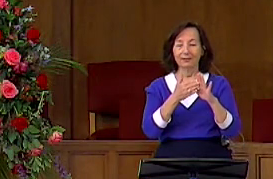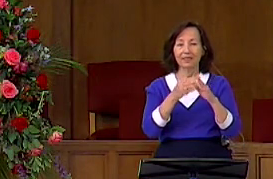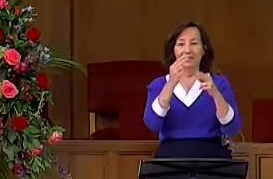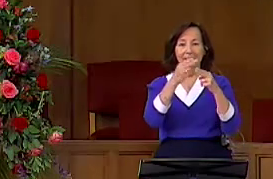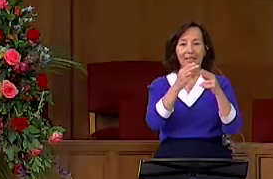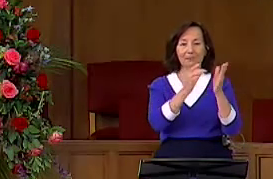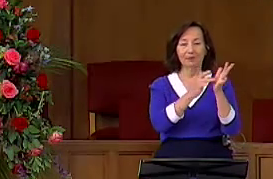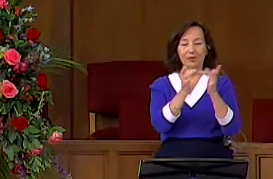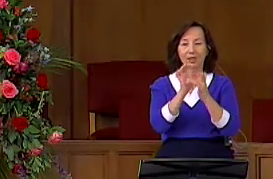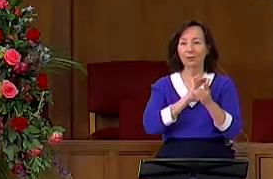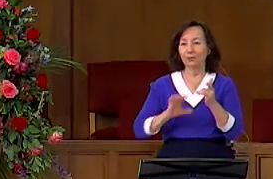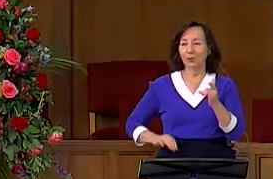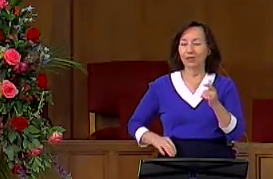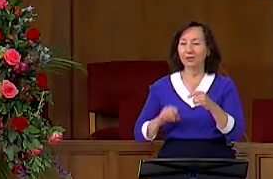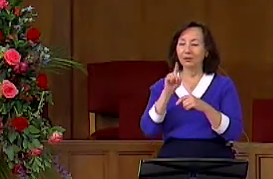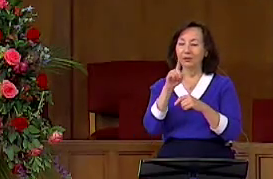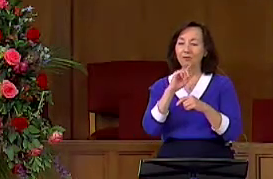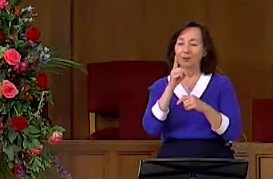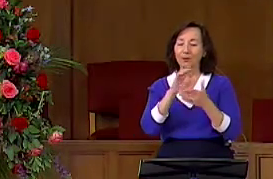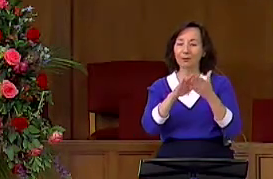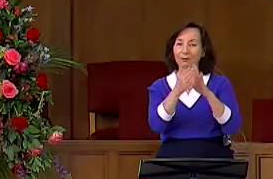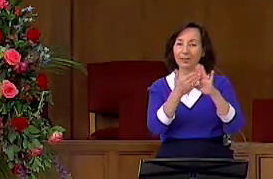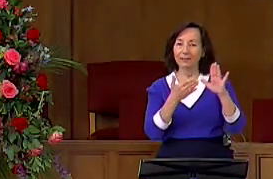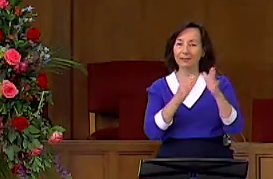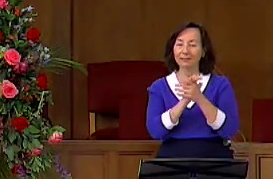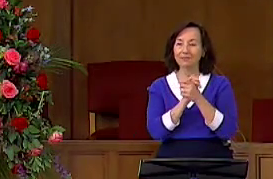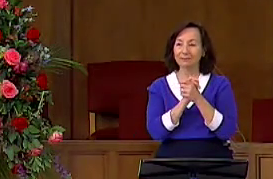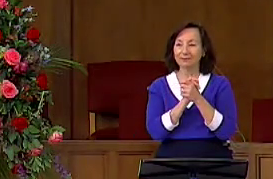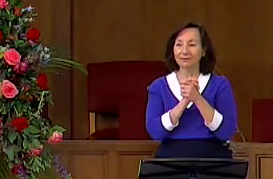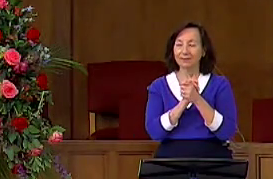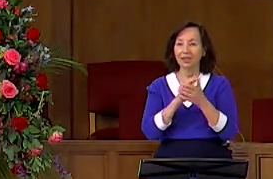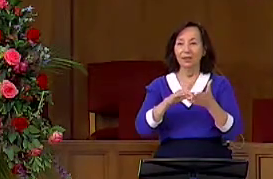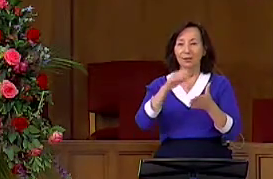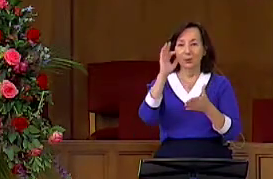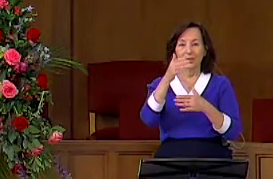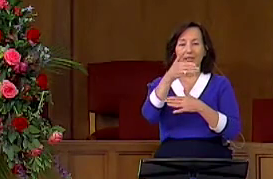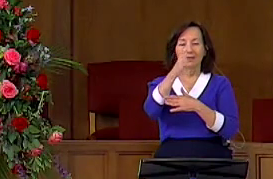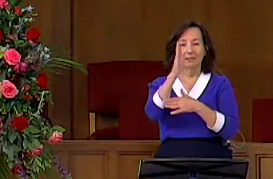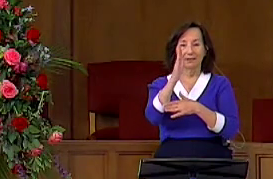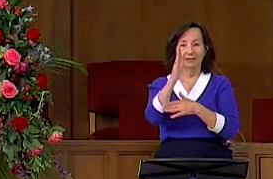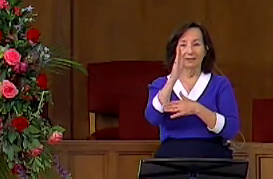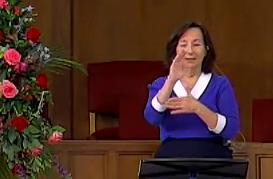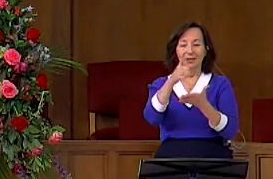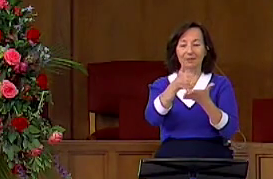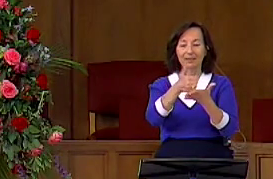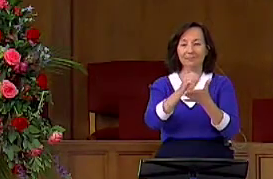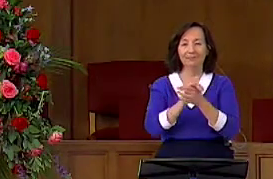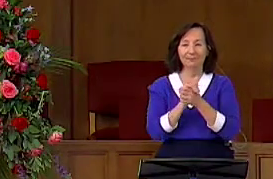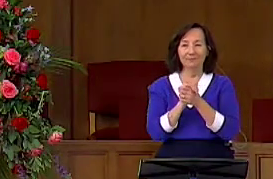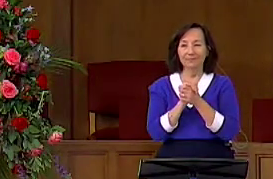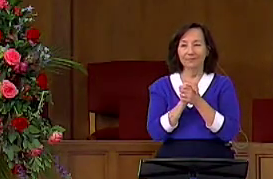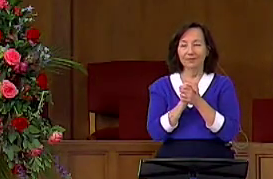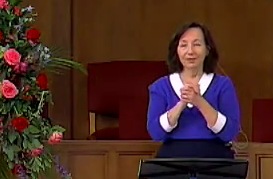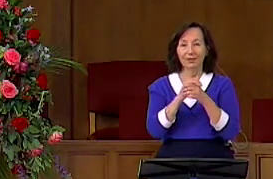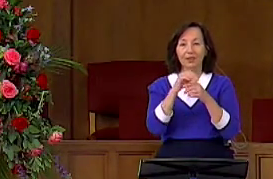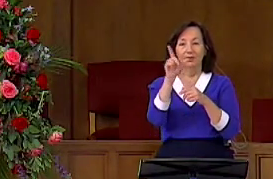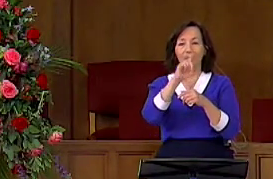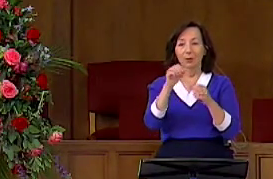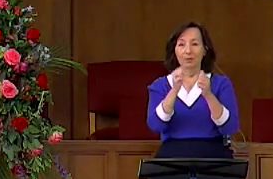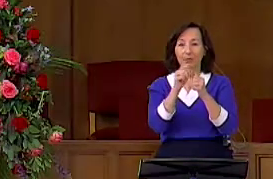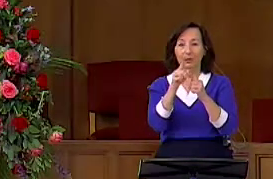name of Jesus Christ, you are forgiven. Glory to God. Amen. The Lord be with